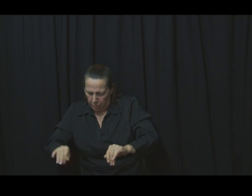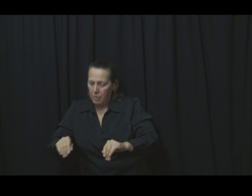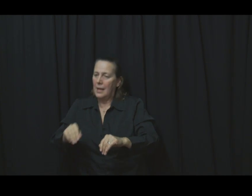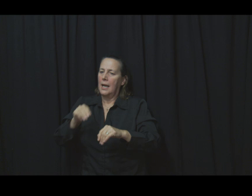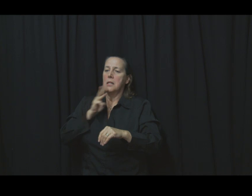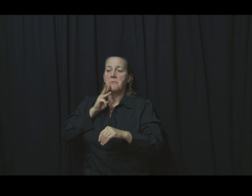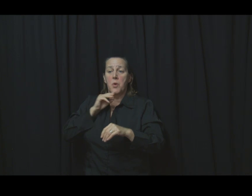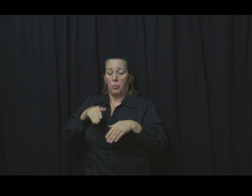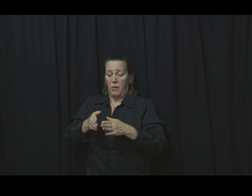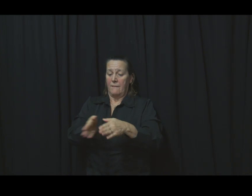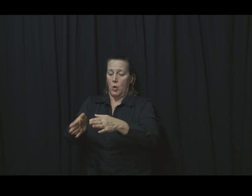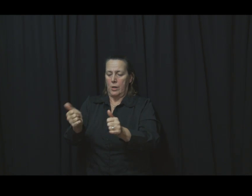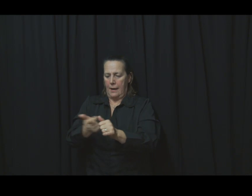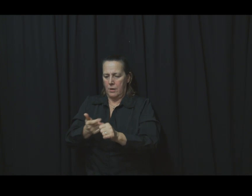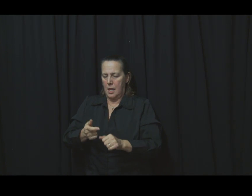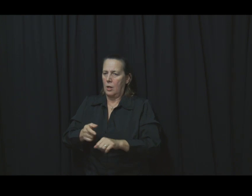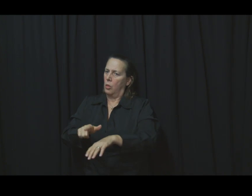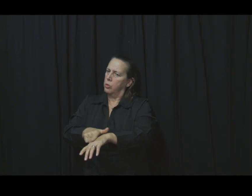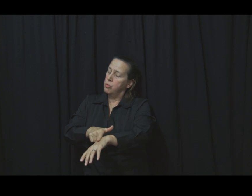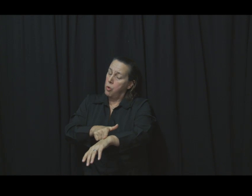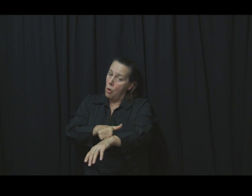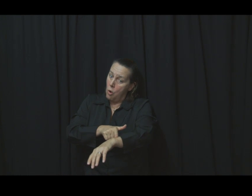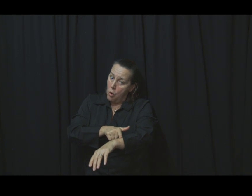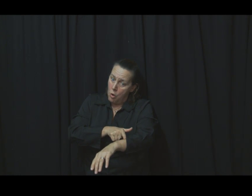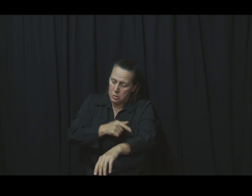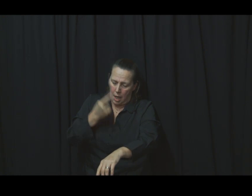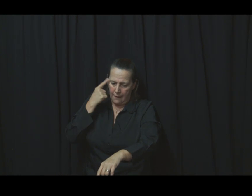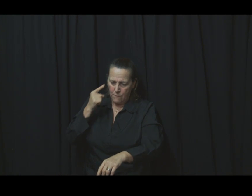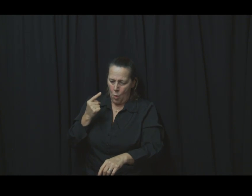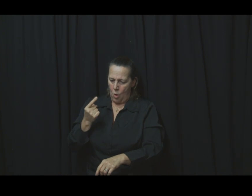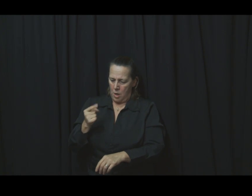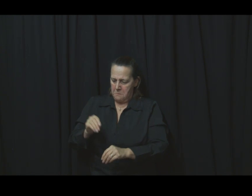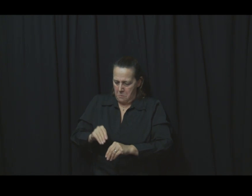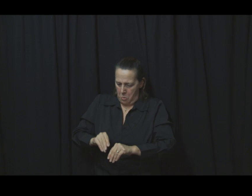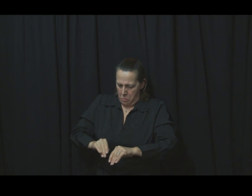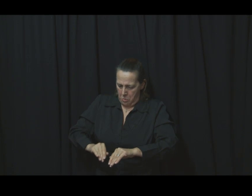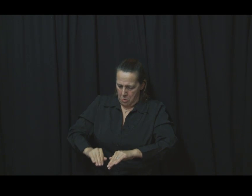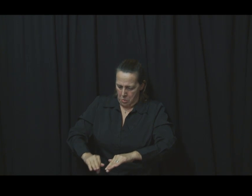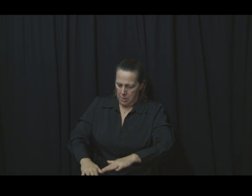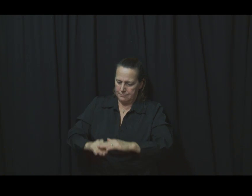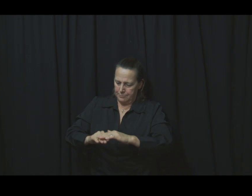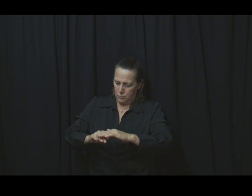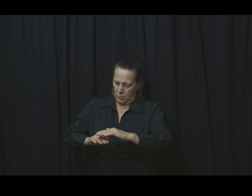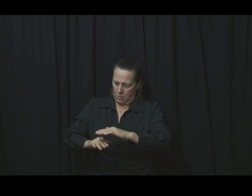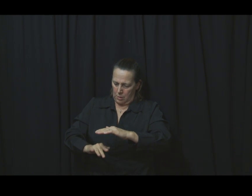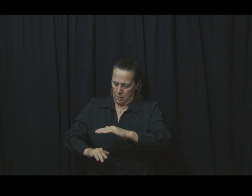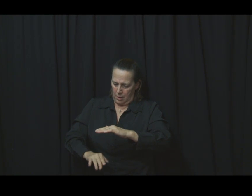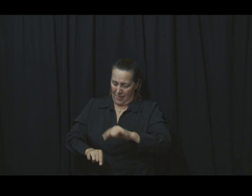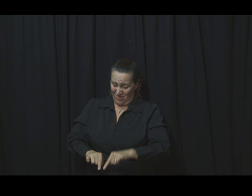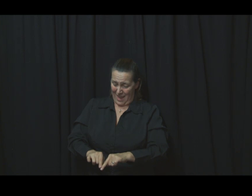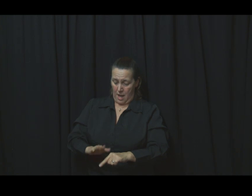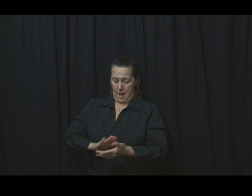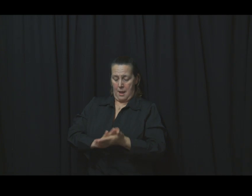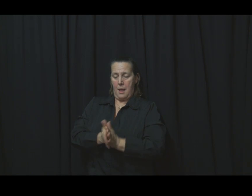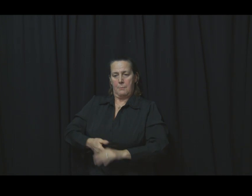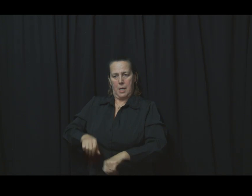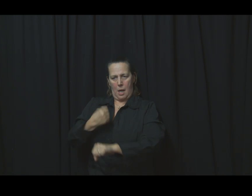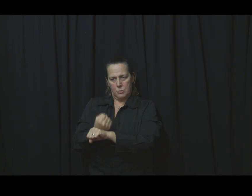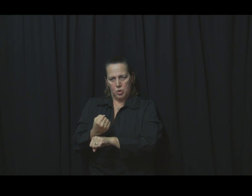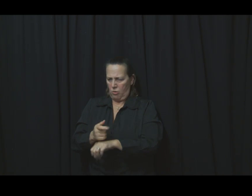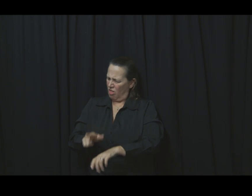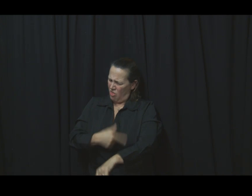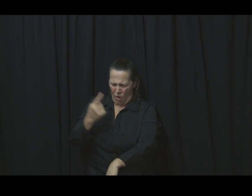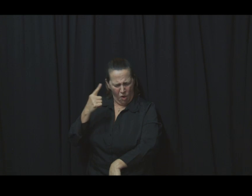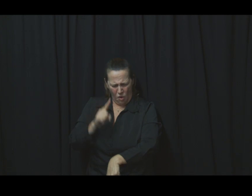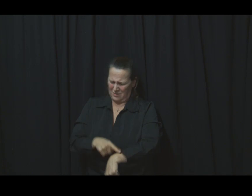that it takes a long, long time for sediments to turn to stone. Also, in this picture, you can